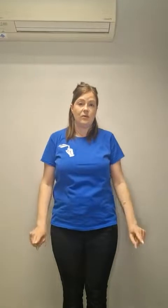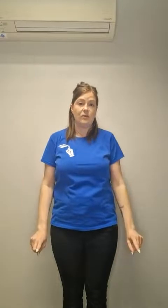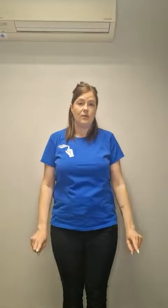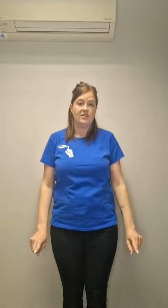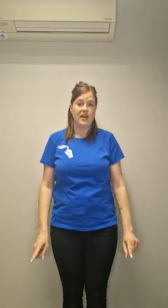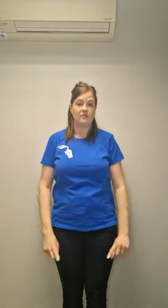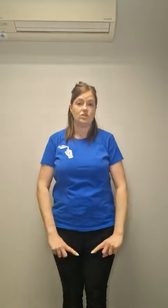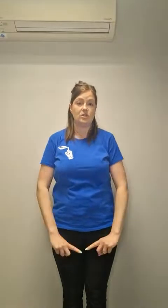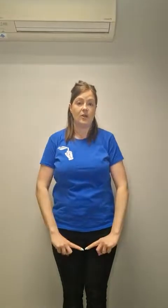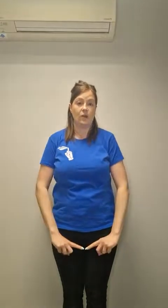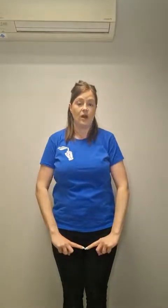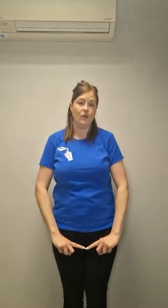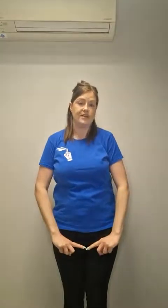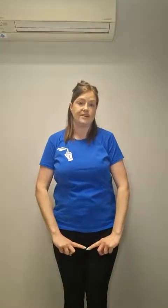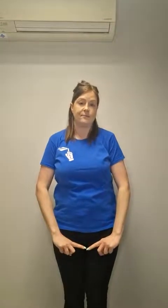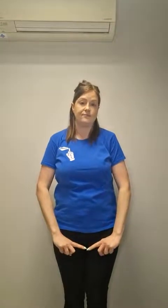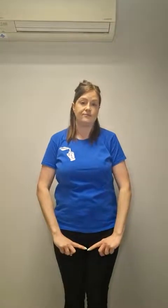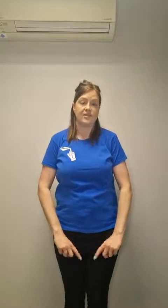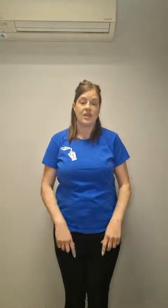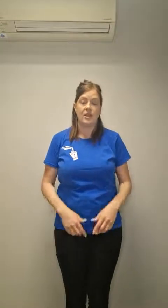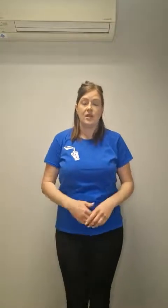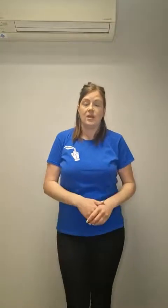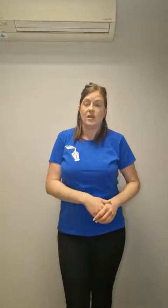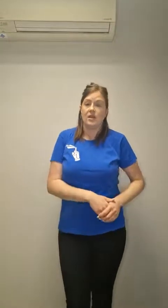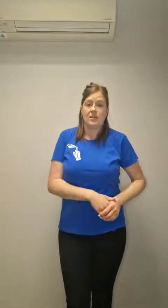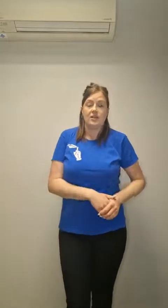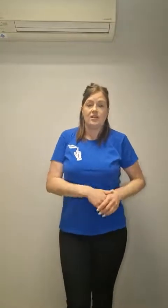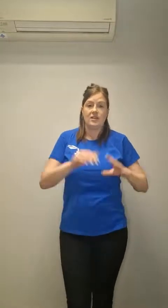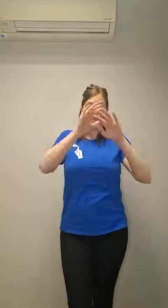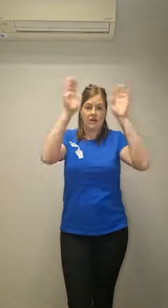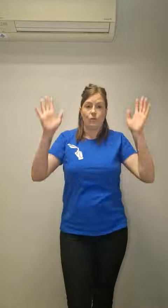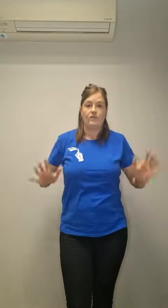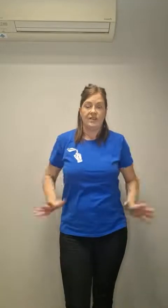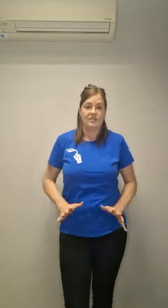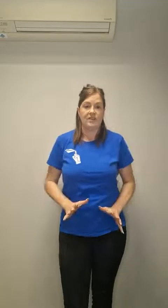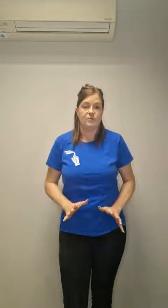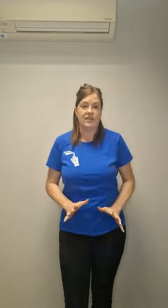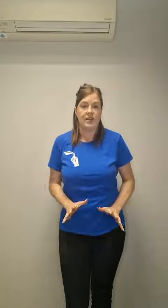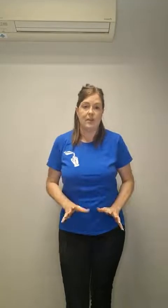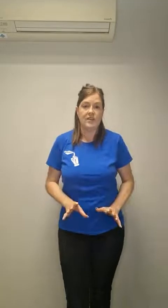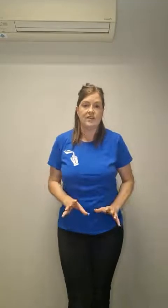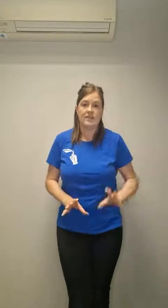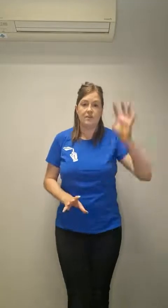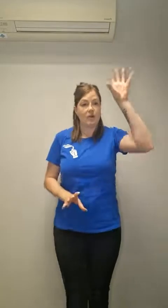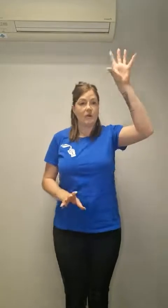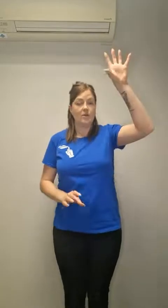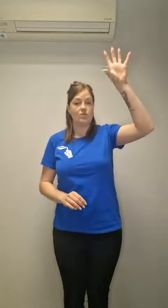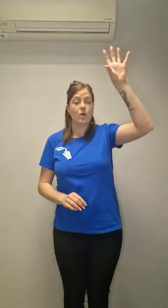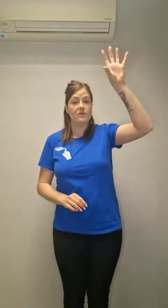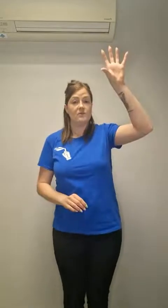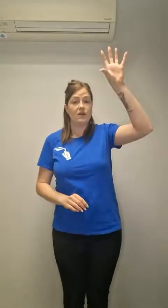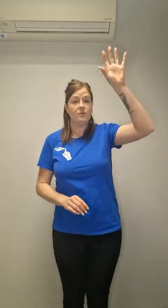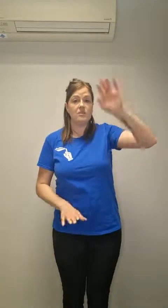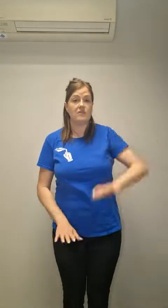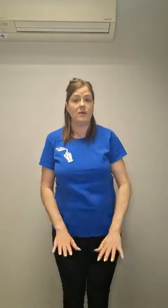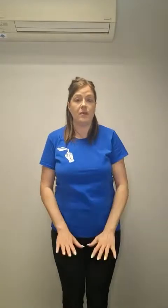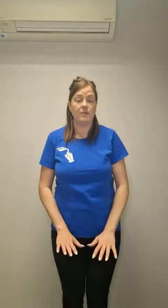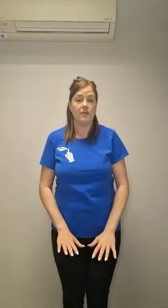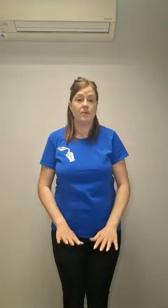way down to just below our waist. This is where all of our signs will take place. Some might be up in the top of the signing window, some might be in the bottom,